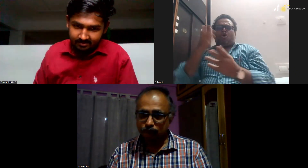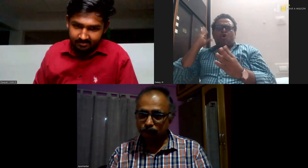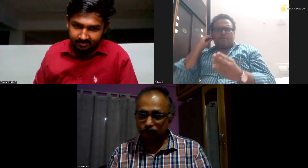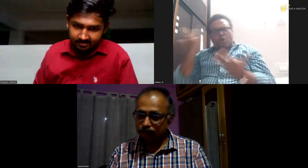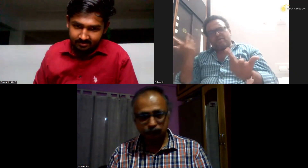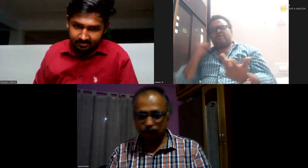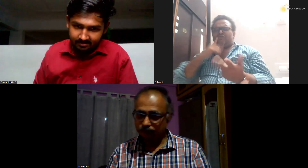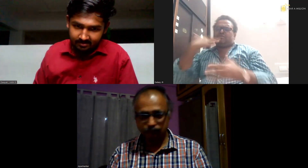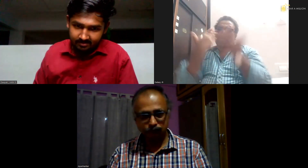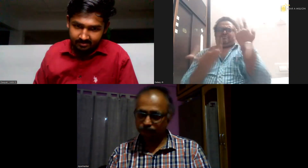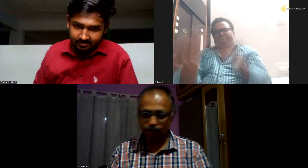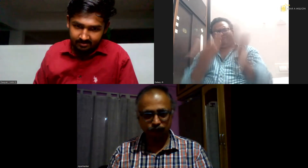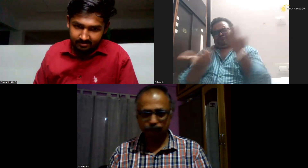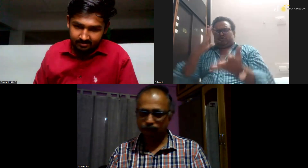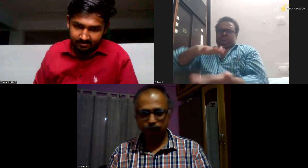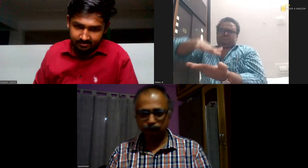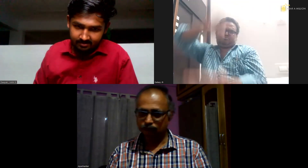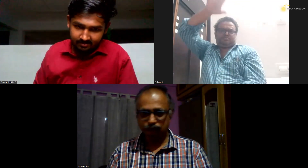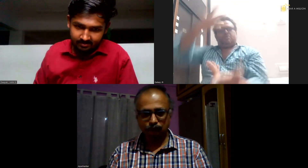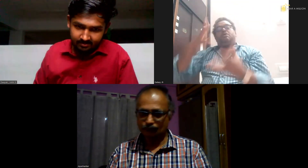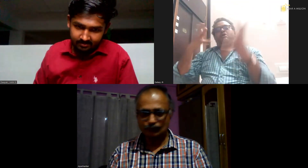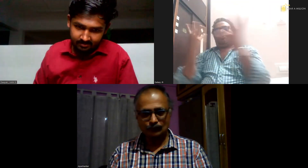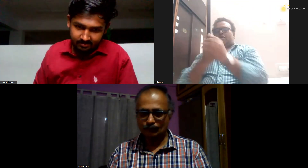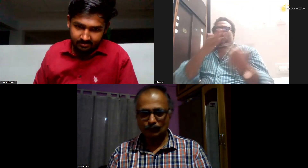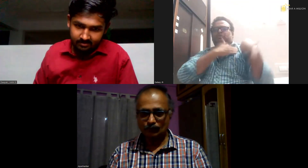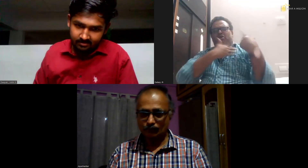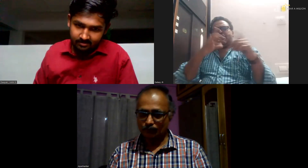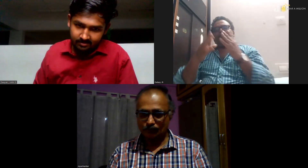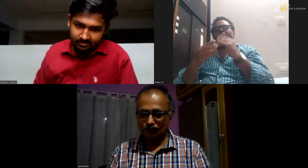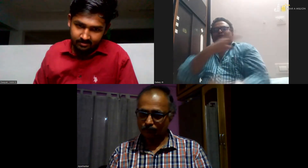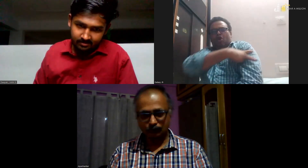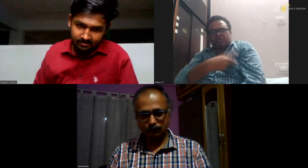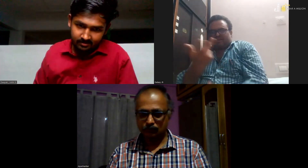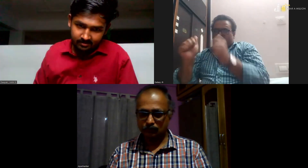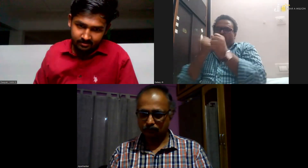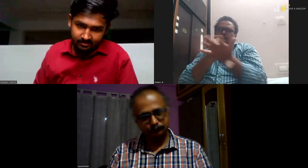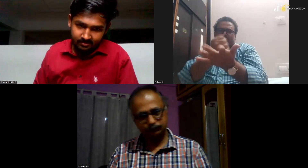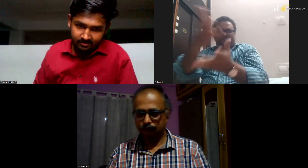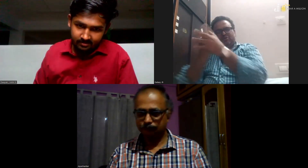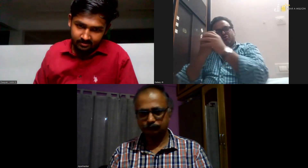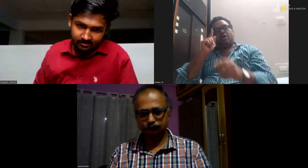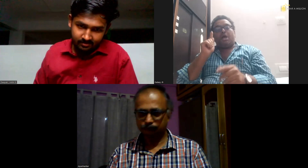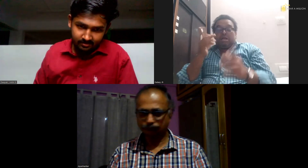So you visited some places like maybe with the deaf or hearing participants, for the trip, or maybe there